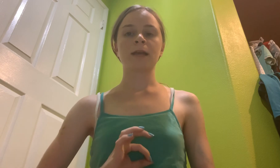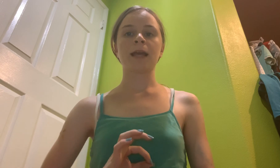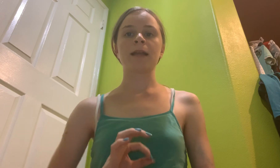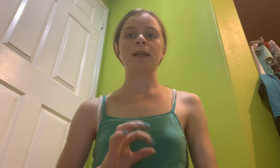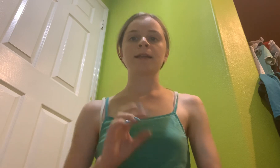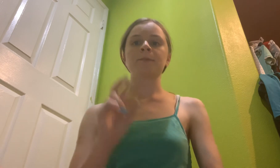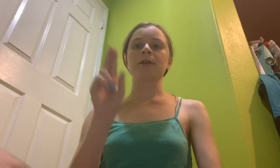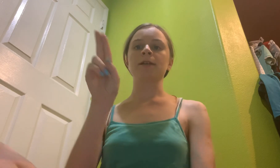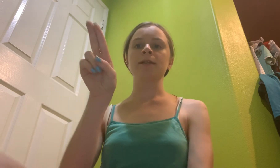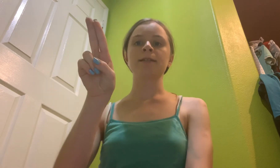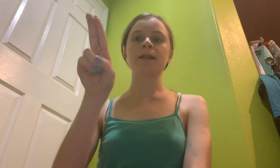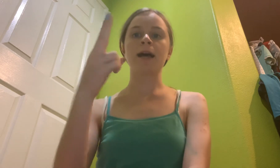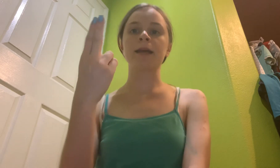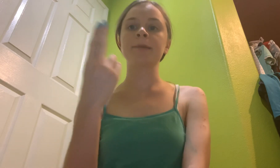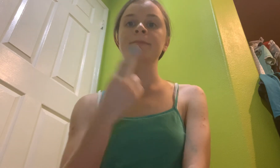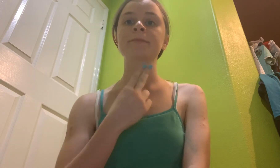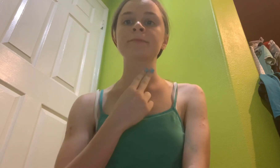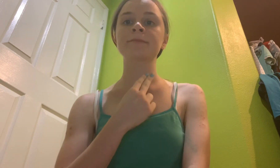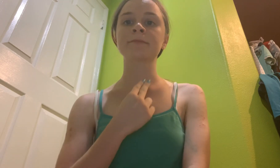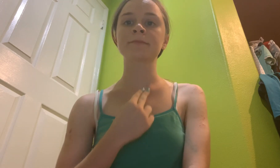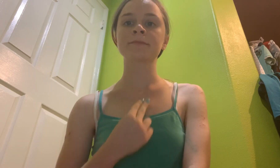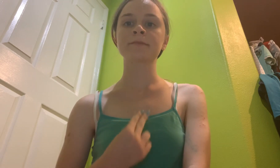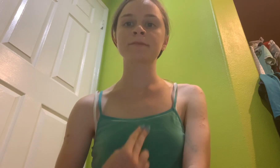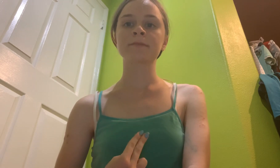And last but not least, tie.